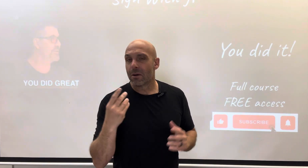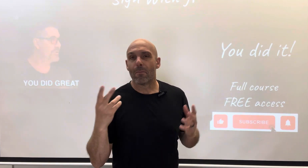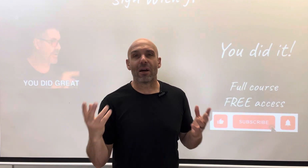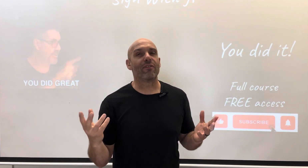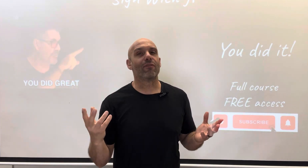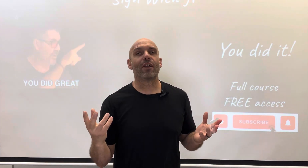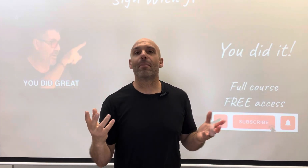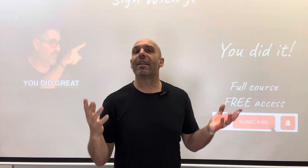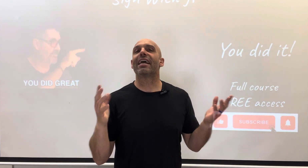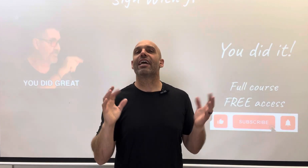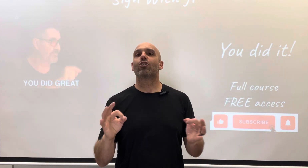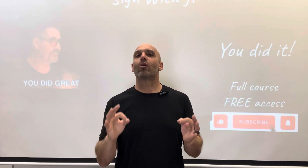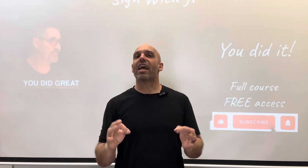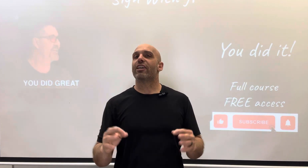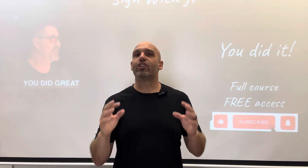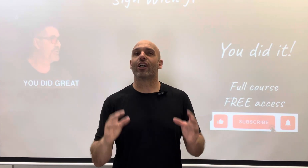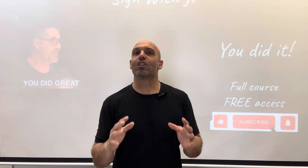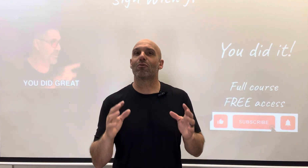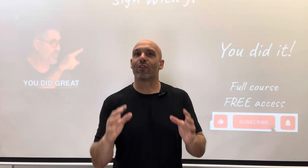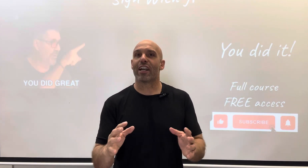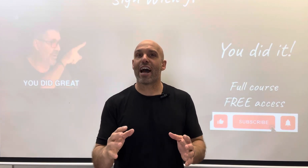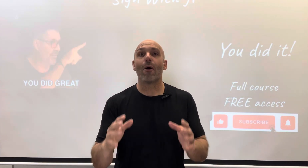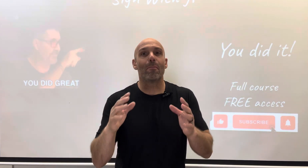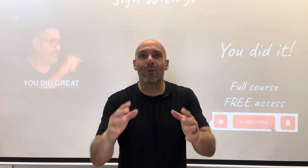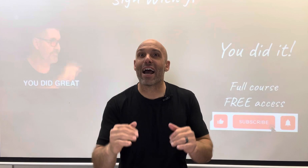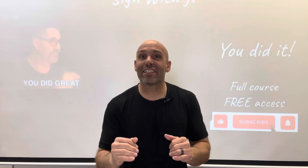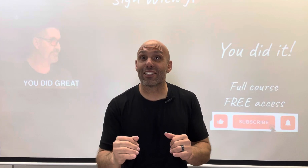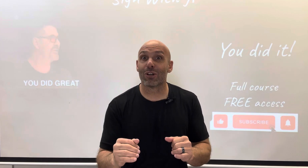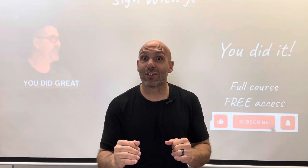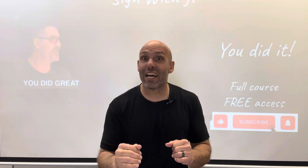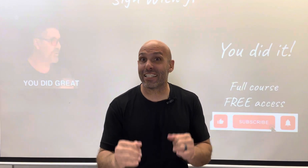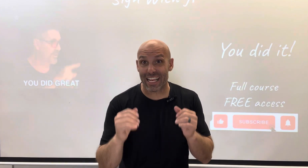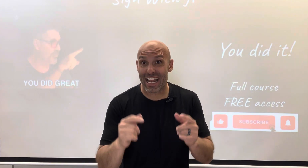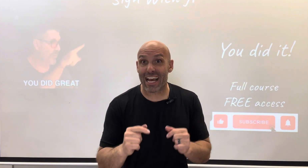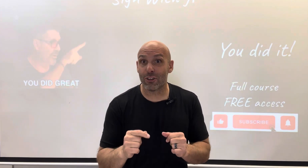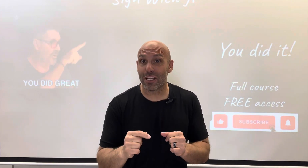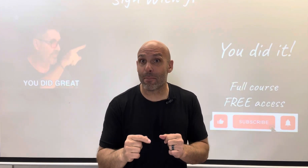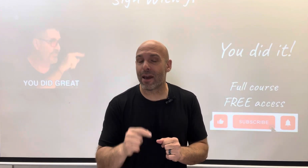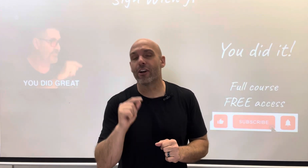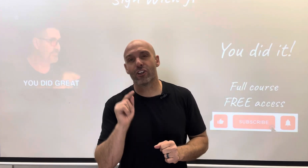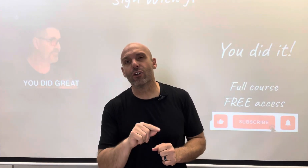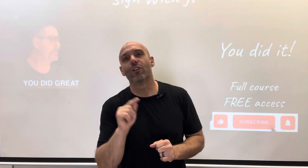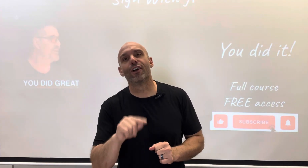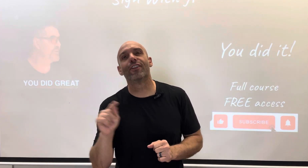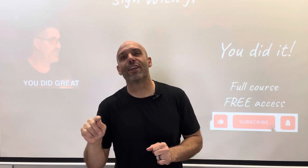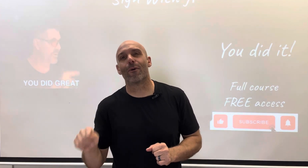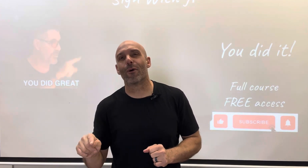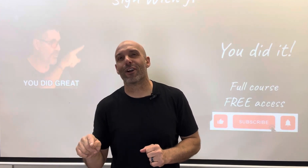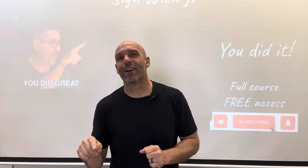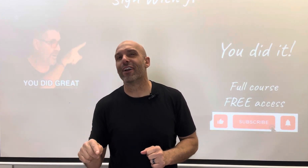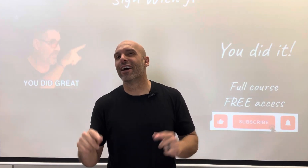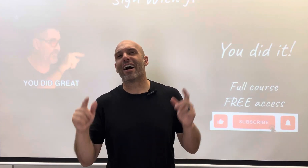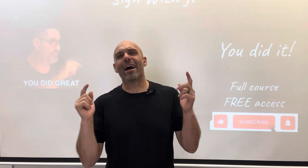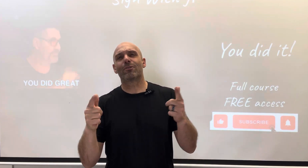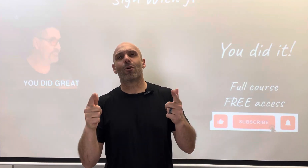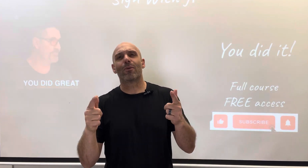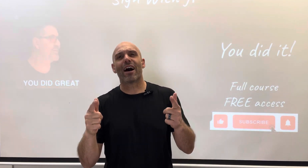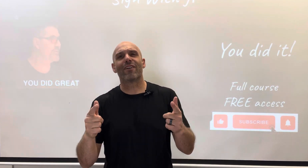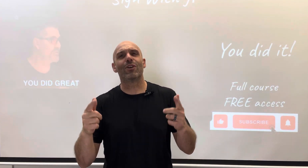but if you flip it, it's okay. Just for now, practice those signs. And as you get better, you'll learn the order. I'm so proud of you.